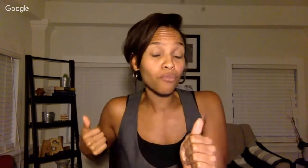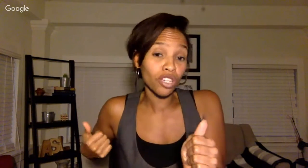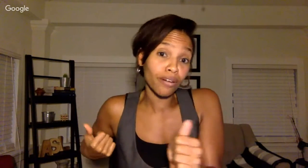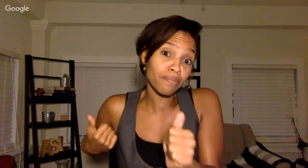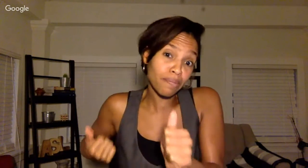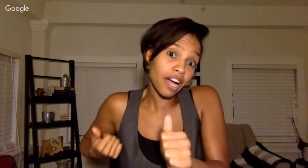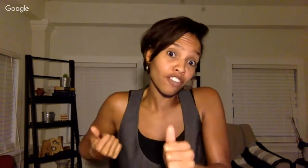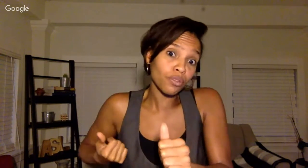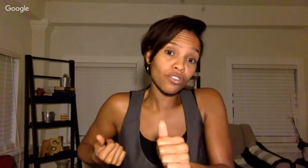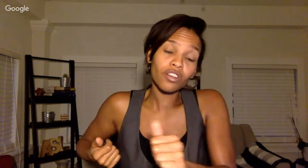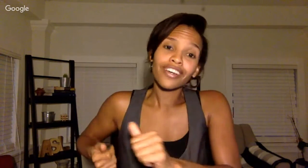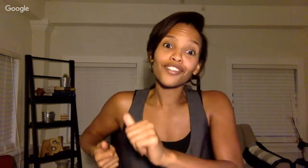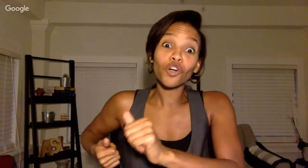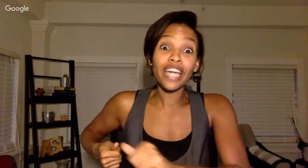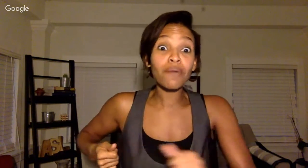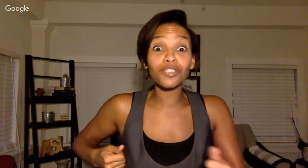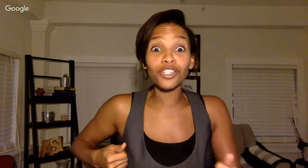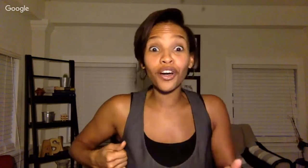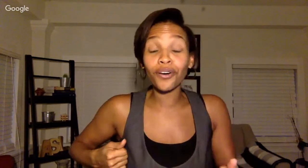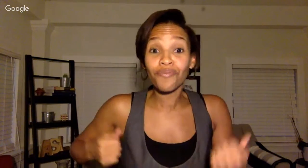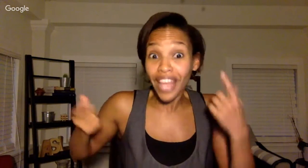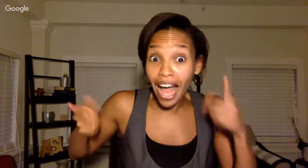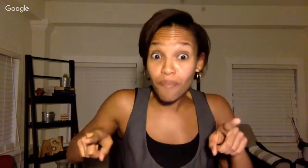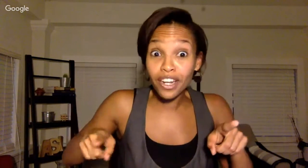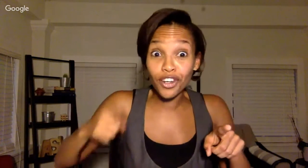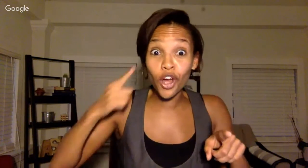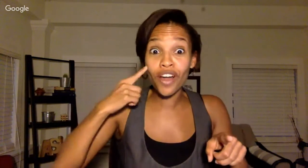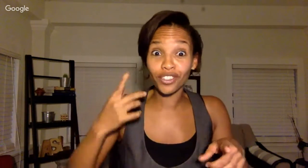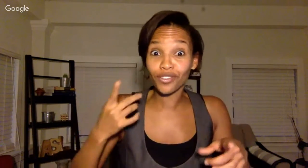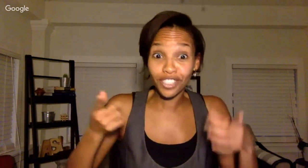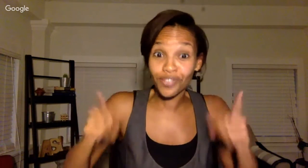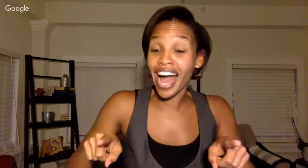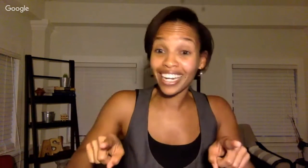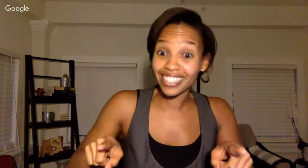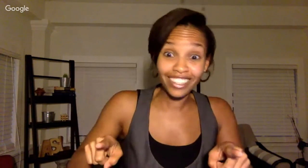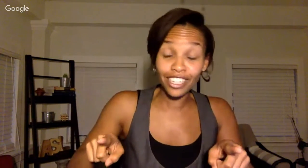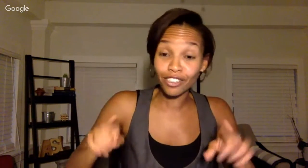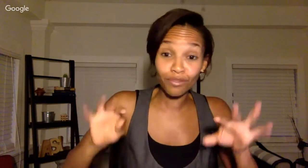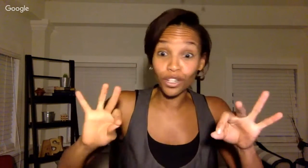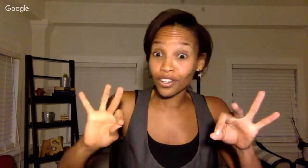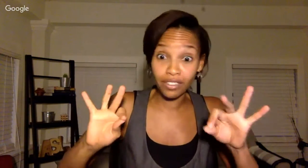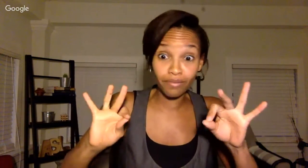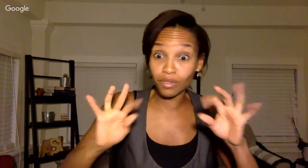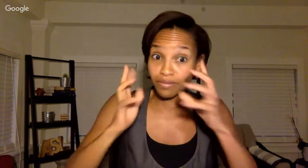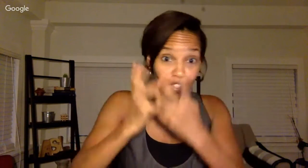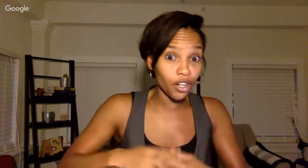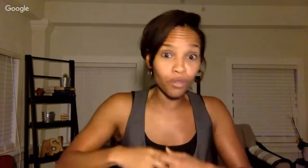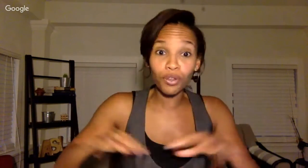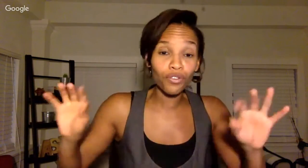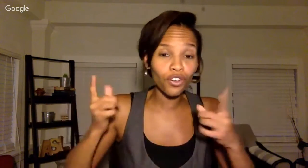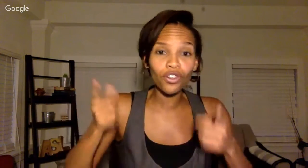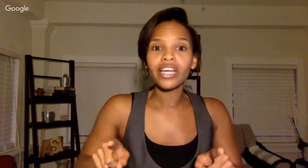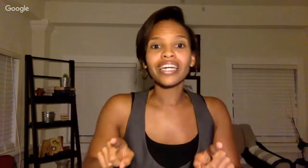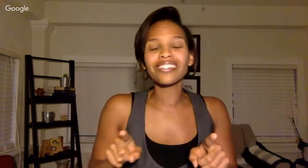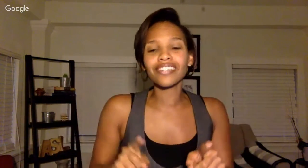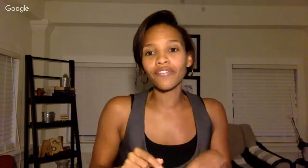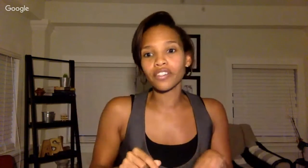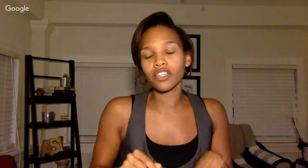than we might be comfortable. And so being able to go happen and know that you can do that and it's clear and works and, you know, beautiful can save us a little